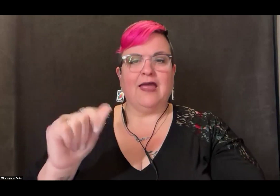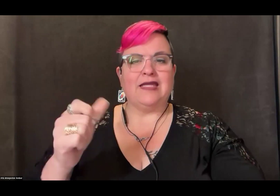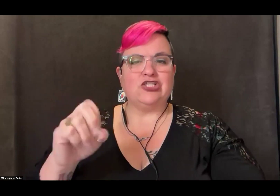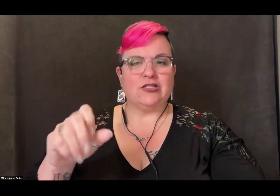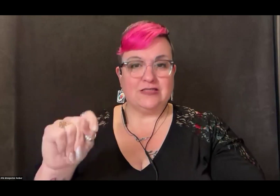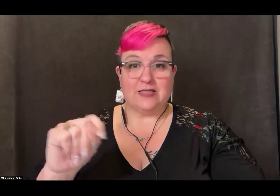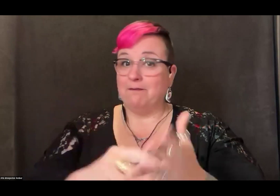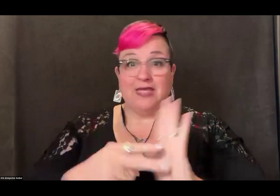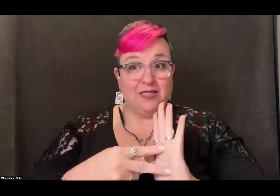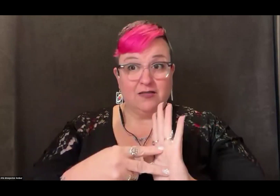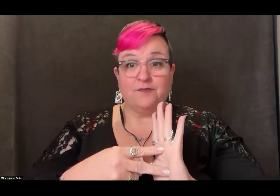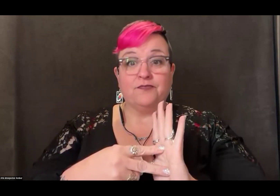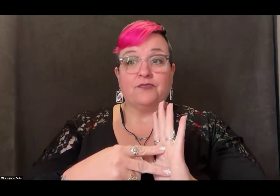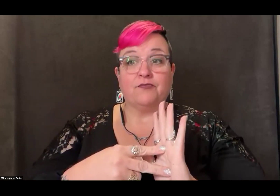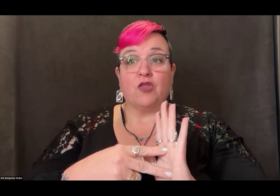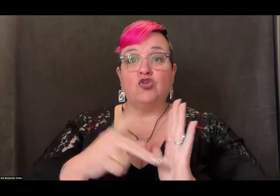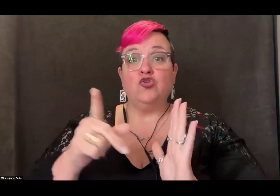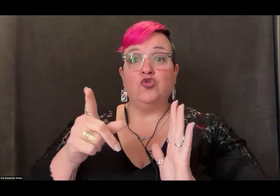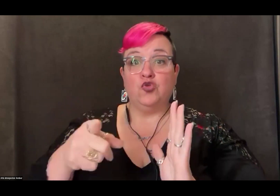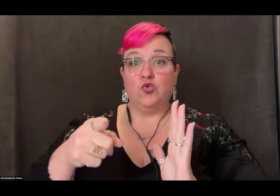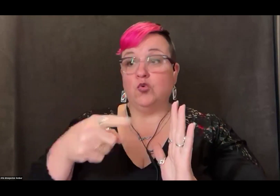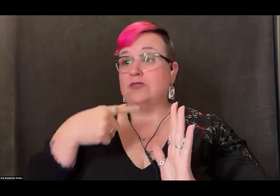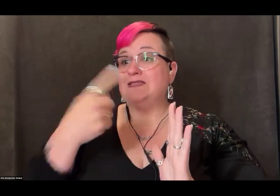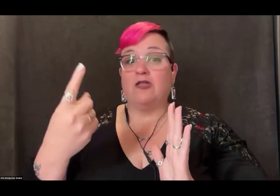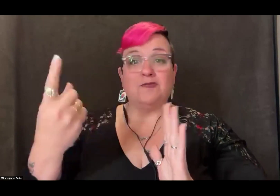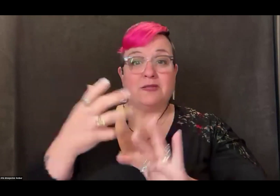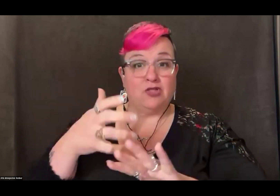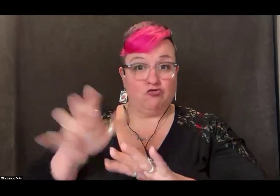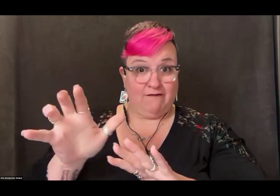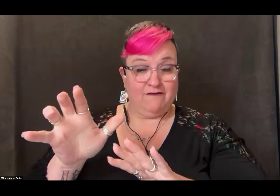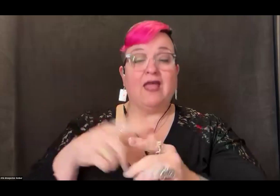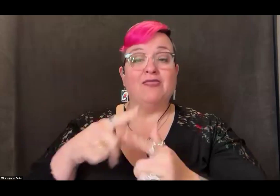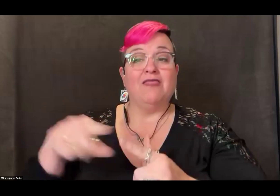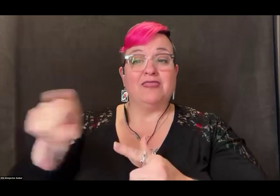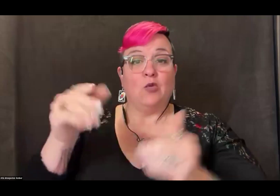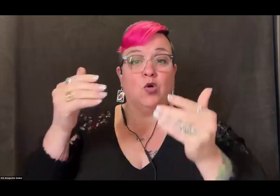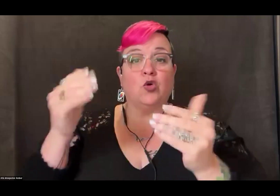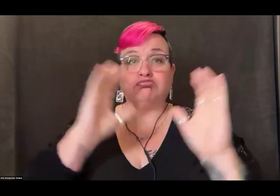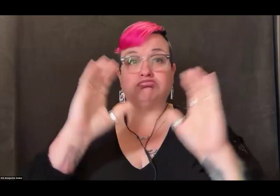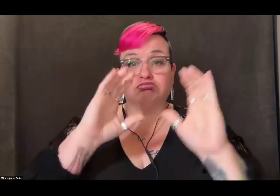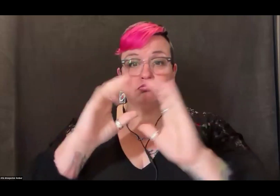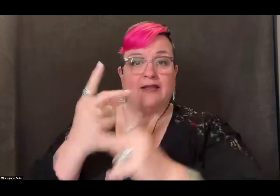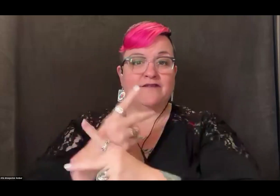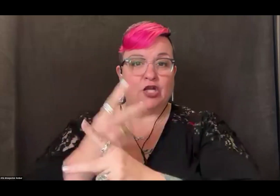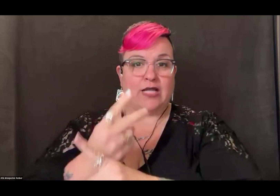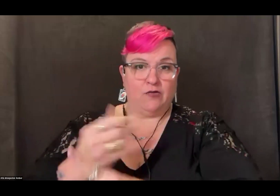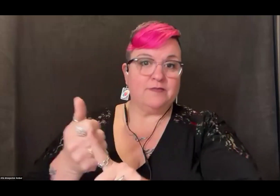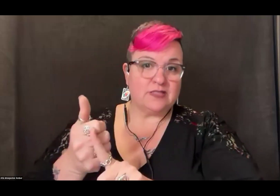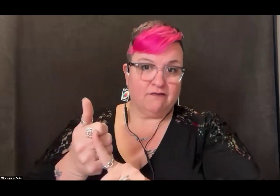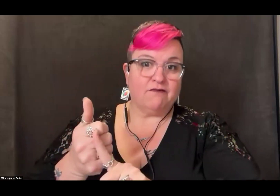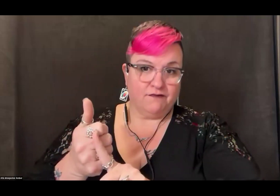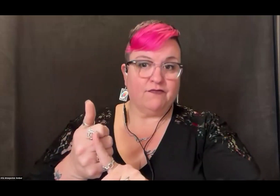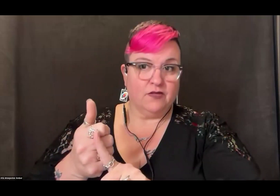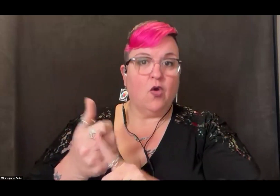meaning they will, you tell them something rough and they will go out and figure it out